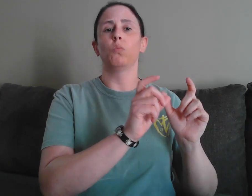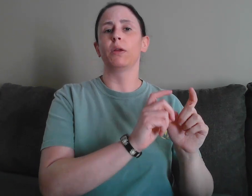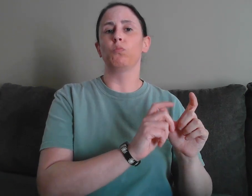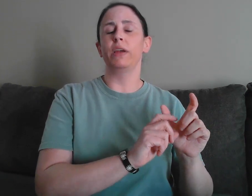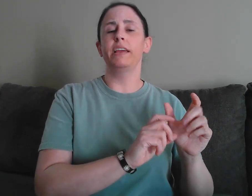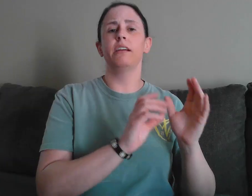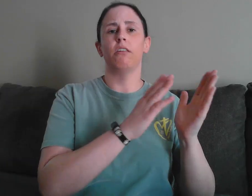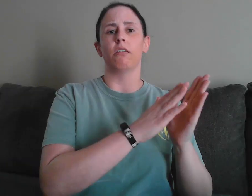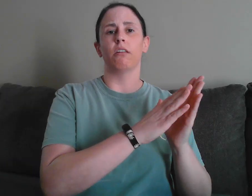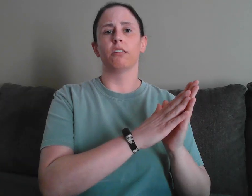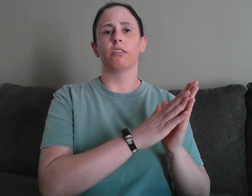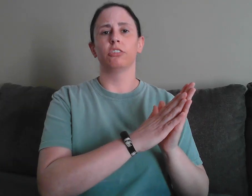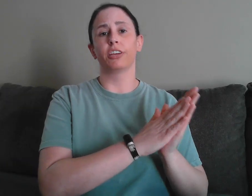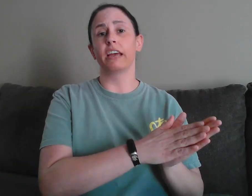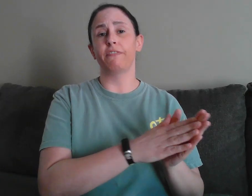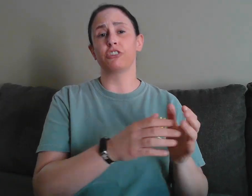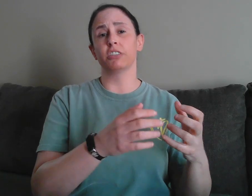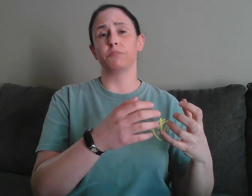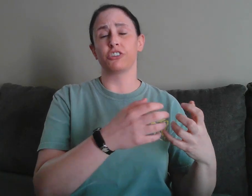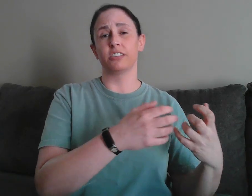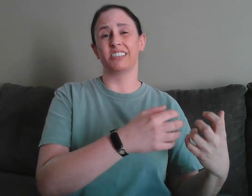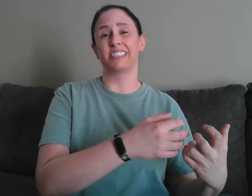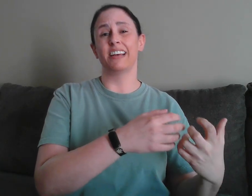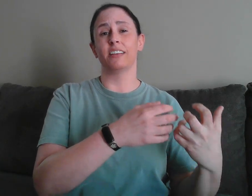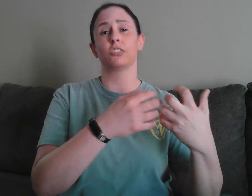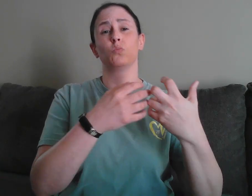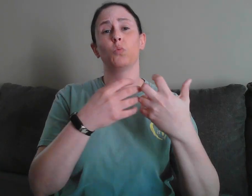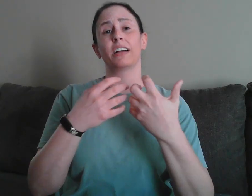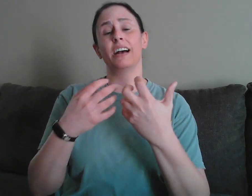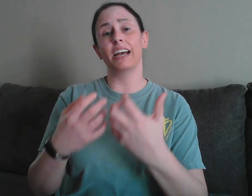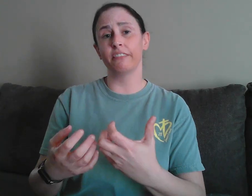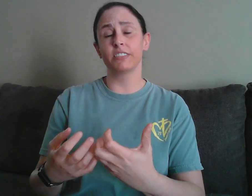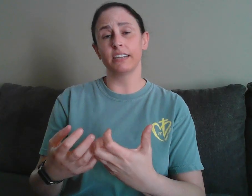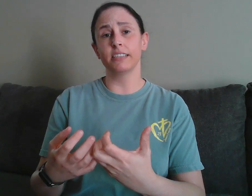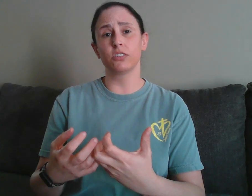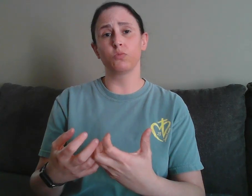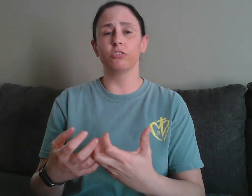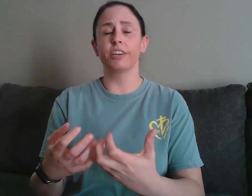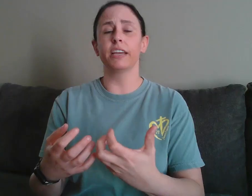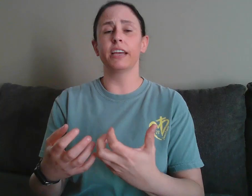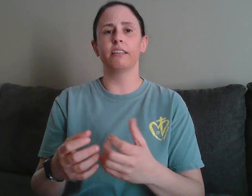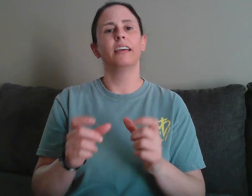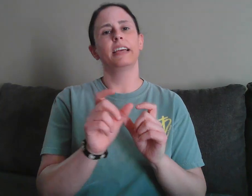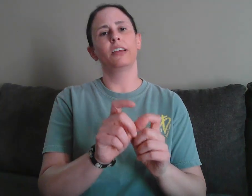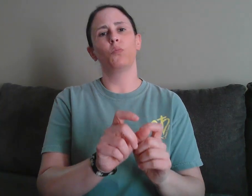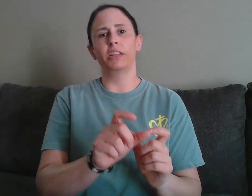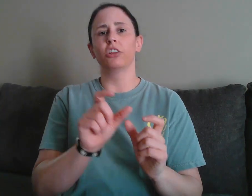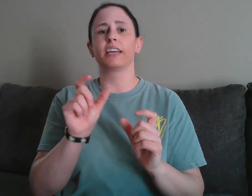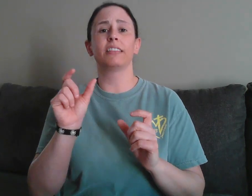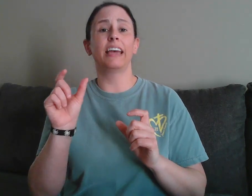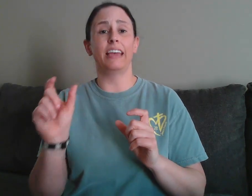When we are looking at facial expressions to tell us what kind of sentence we're looking at, we look at the